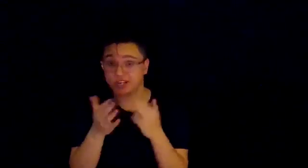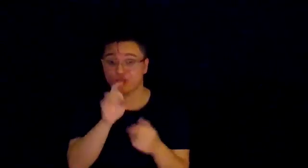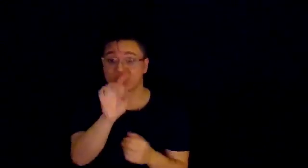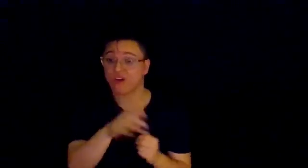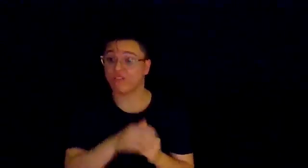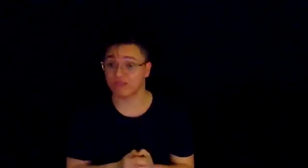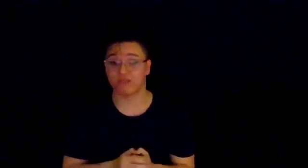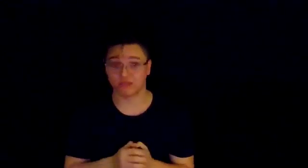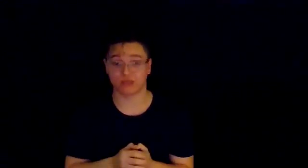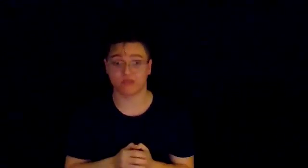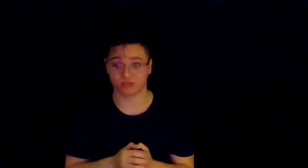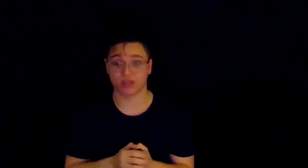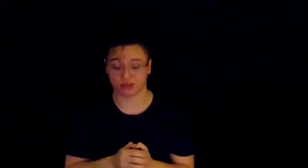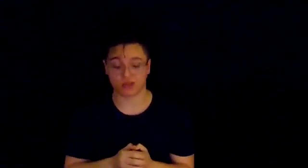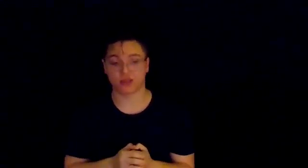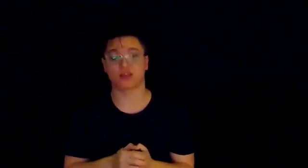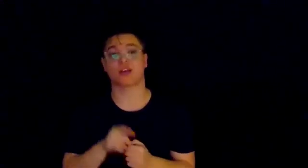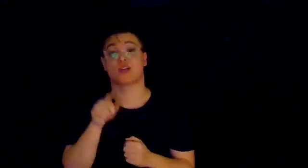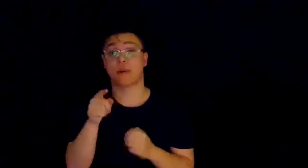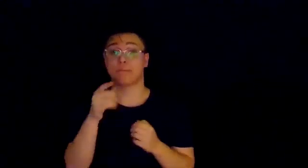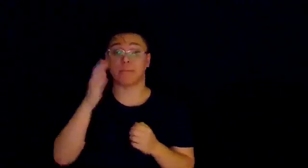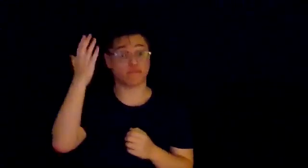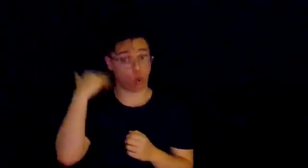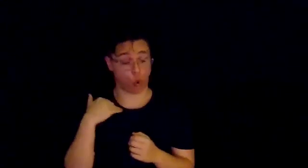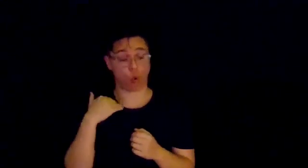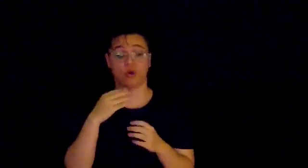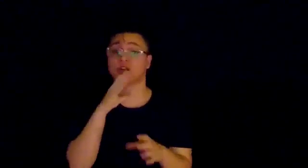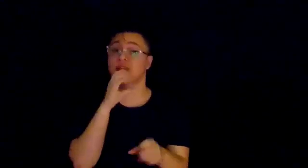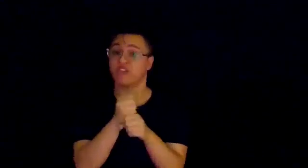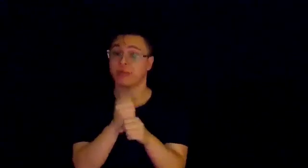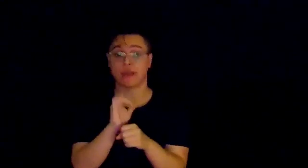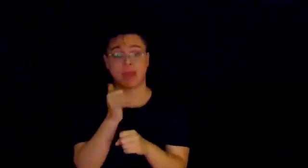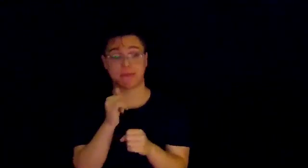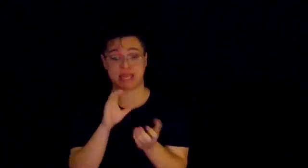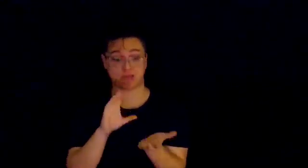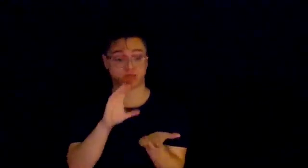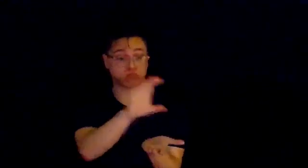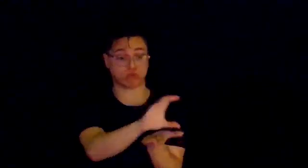has the disability, so you should be in control of your own funding.